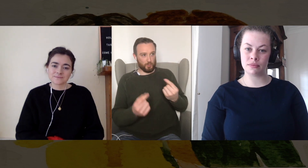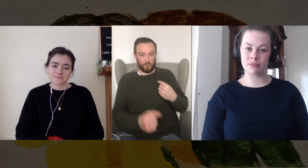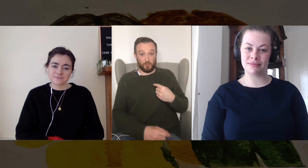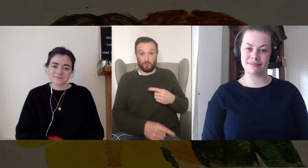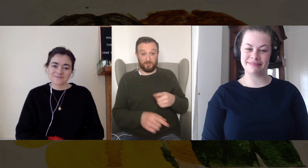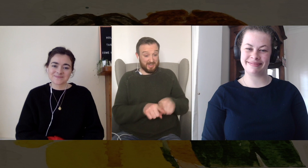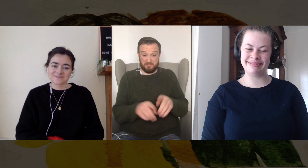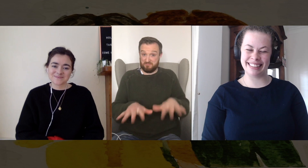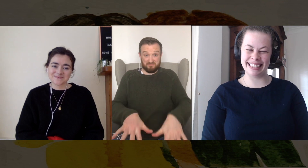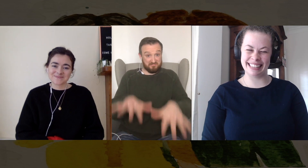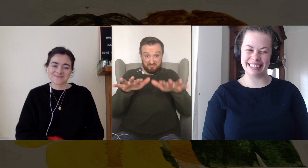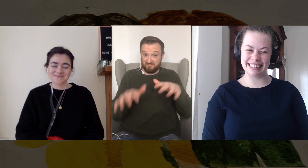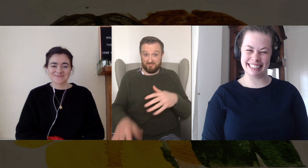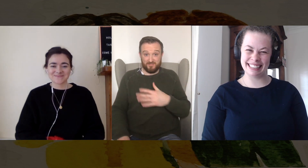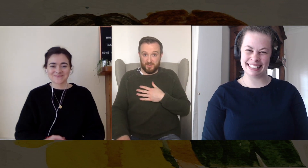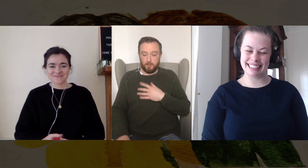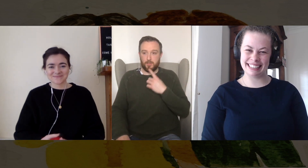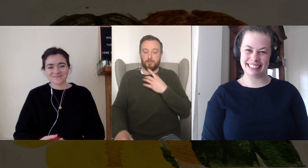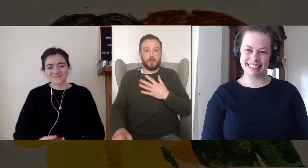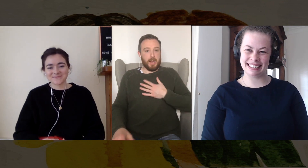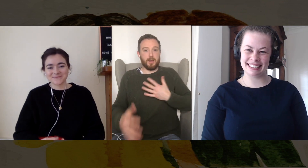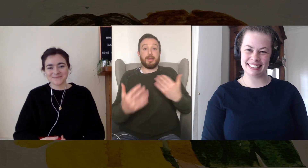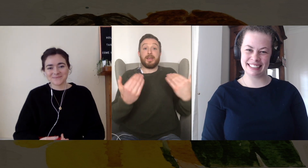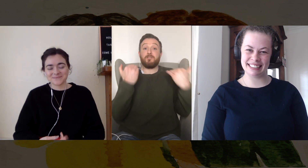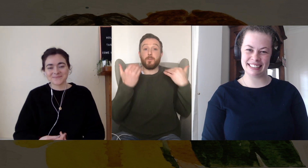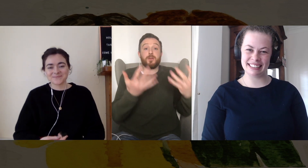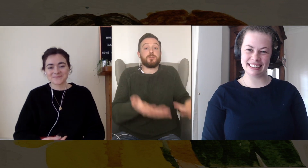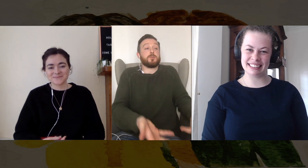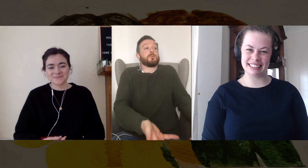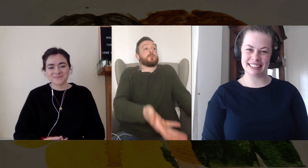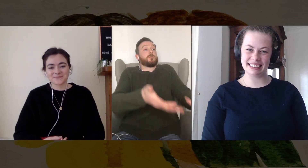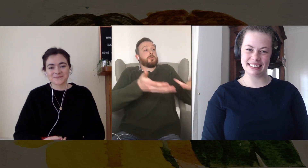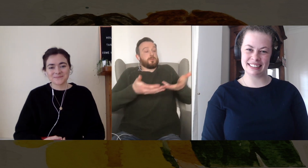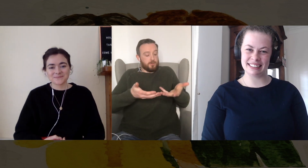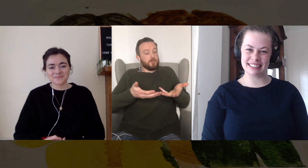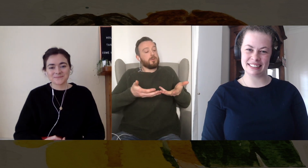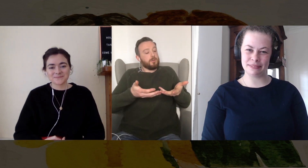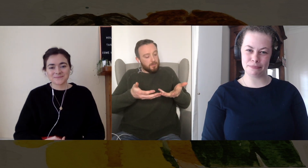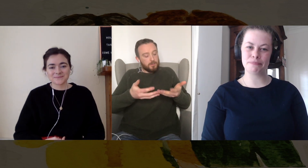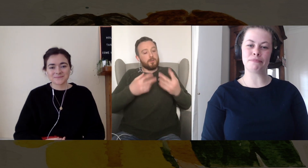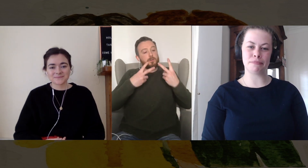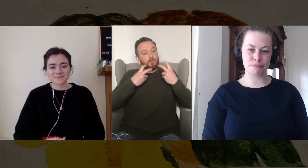it's kind of how I live my life now. I kind of always have that in the back of my mind.